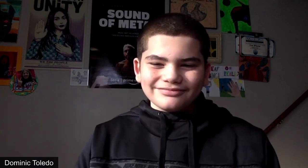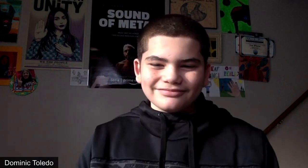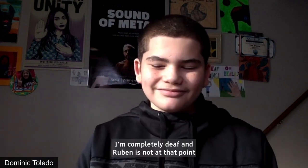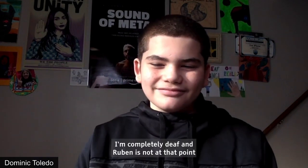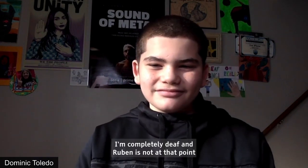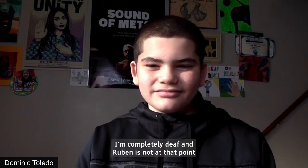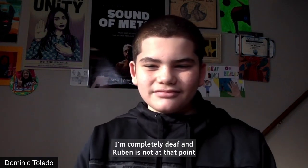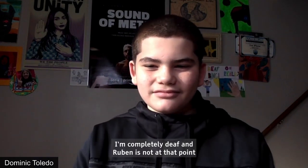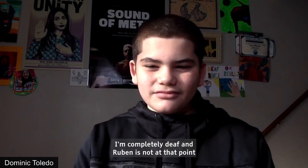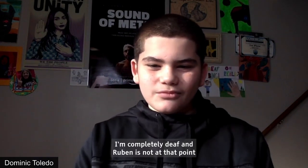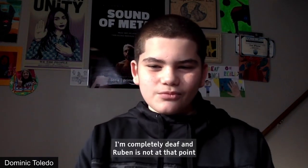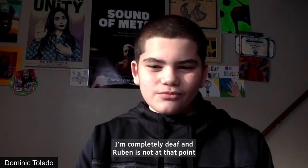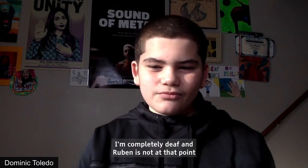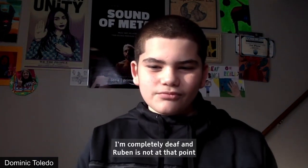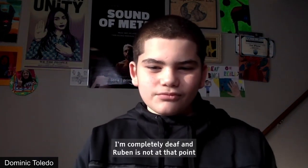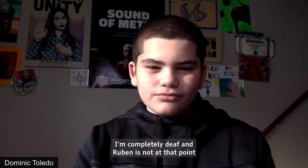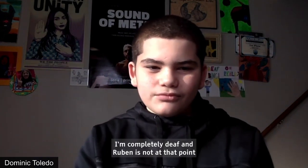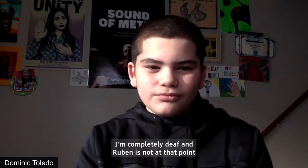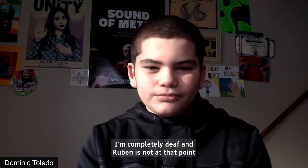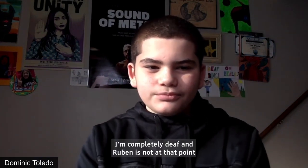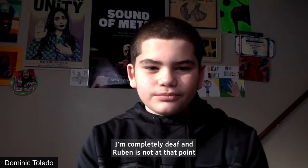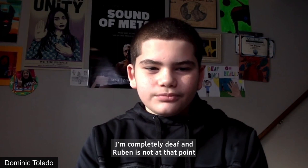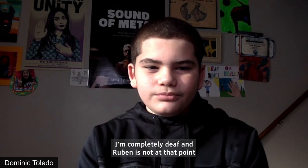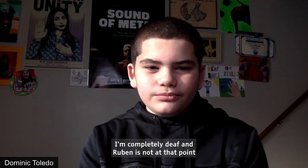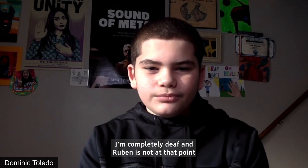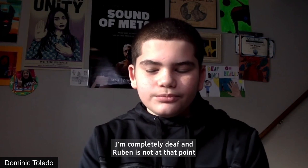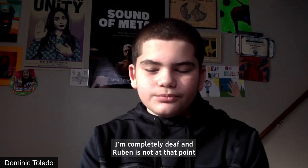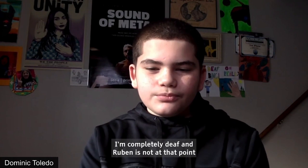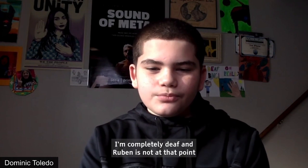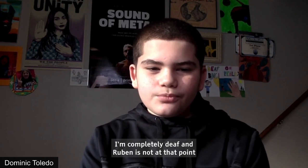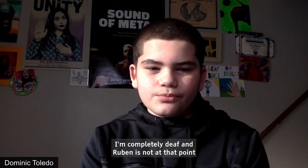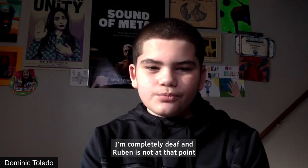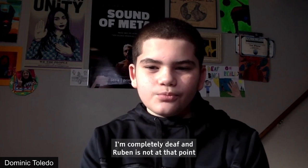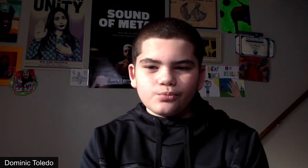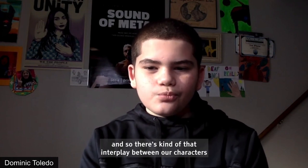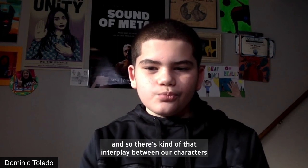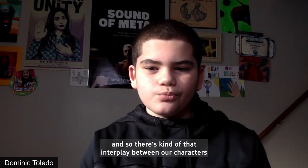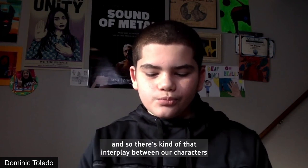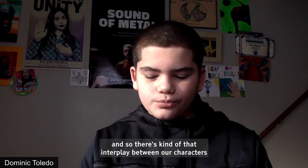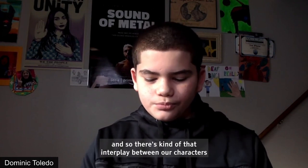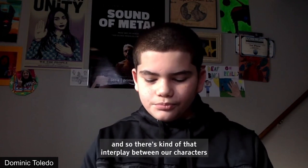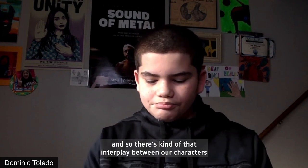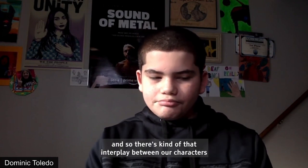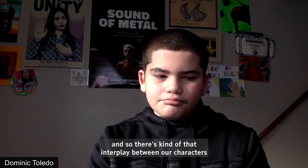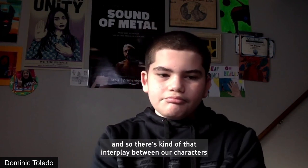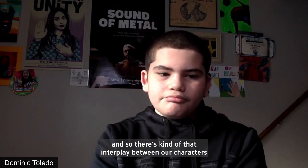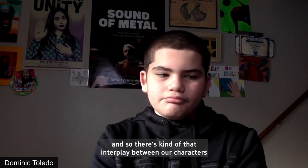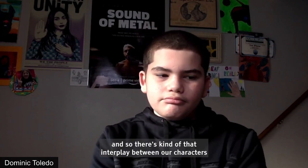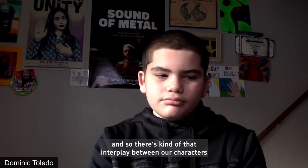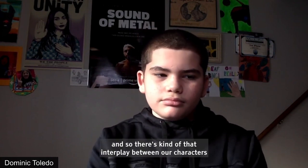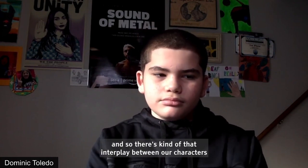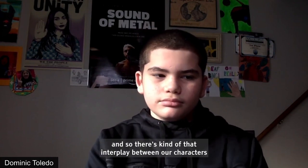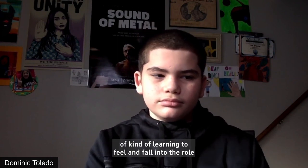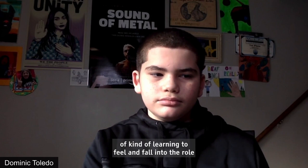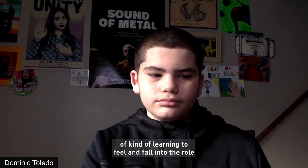the film, I'm completely deaf and Ruben is not at that point. And so there's kind of that interplay between